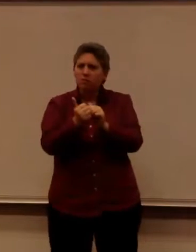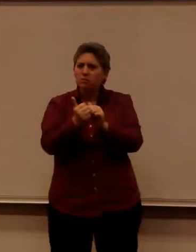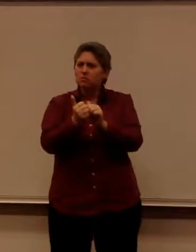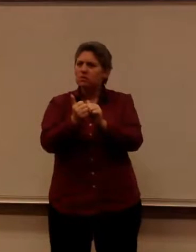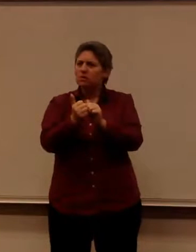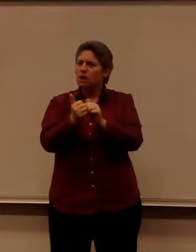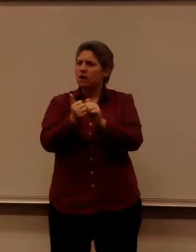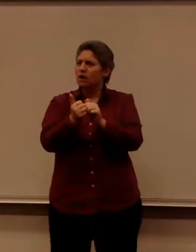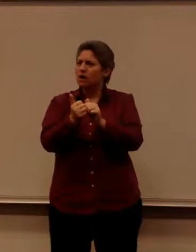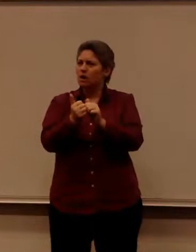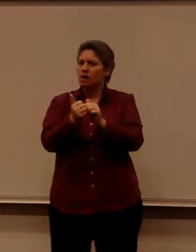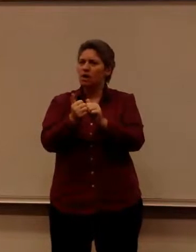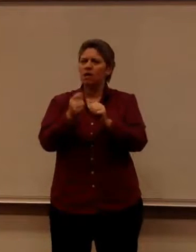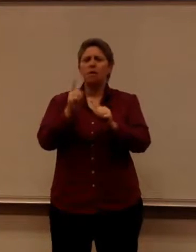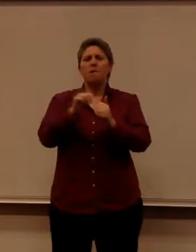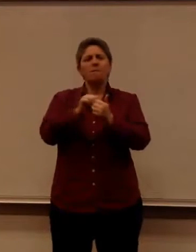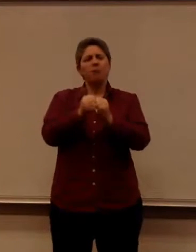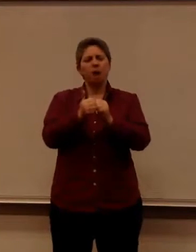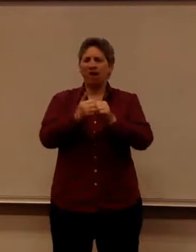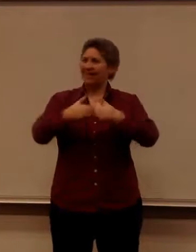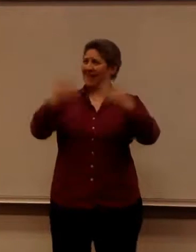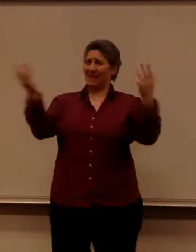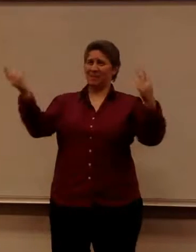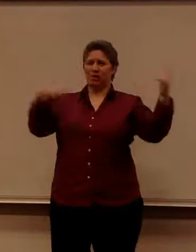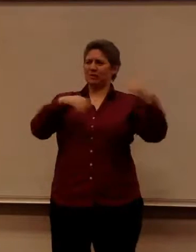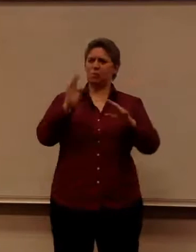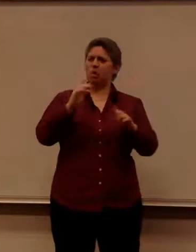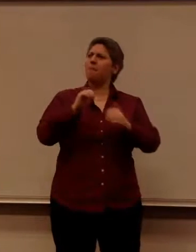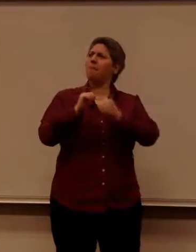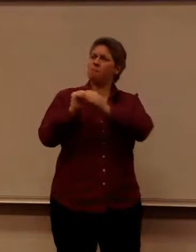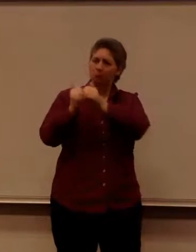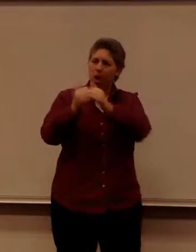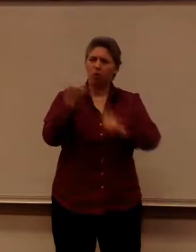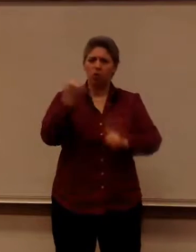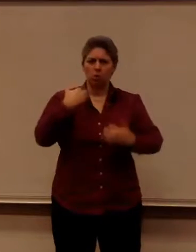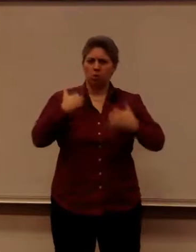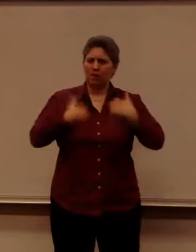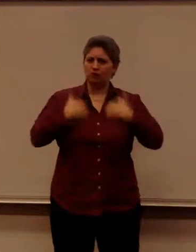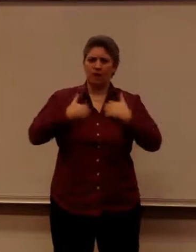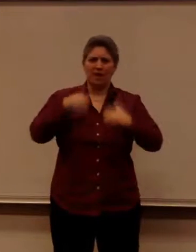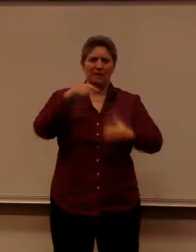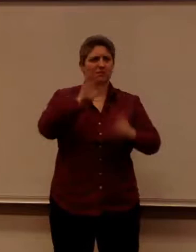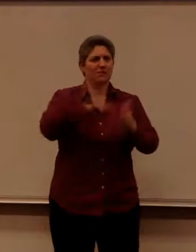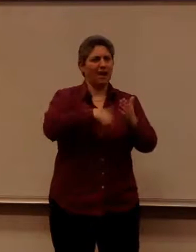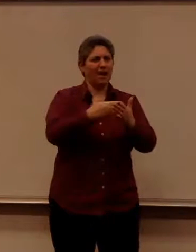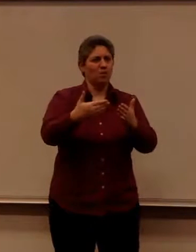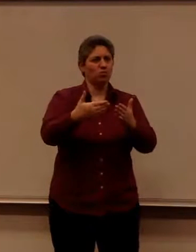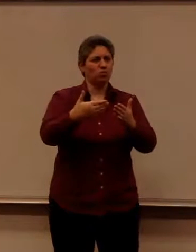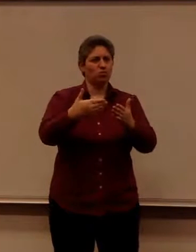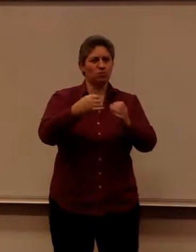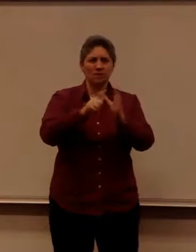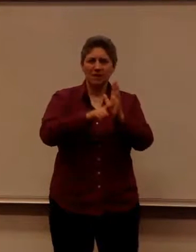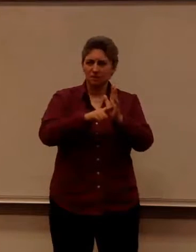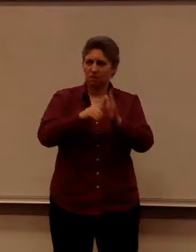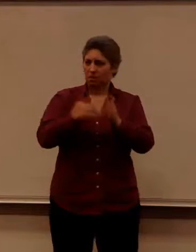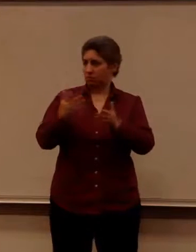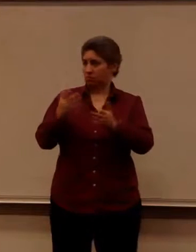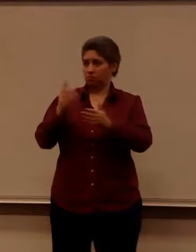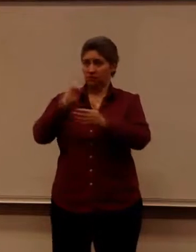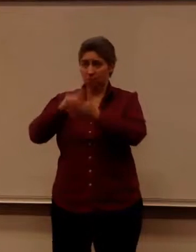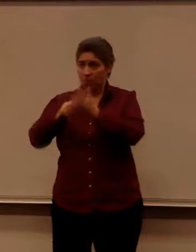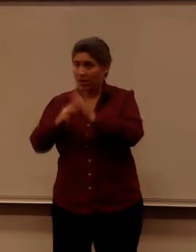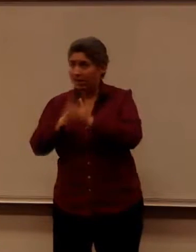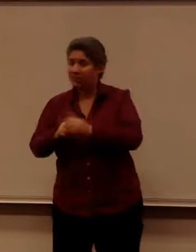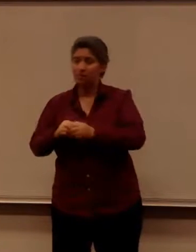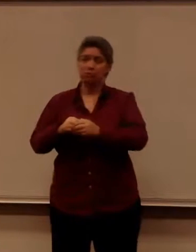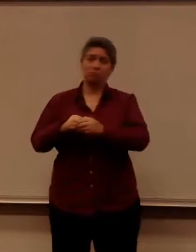And then the second point of collaborations and partnerships, I think it also is very important to us. It's not just about the